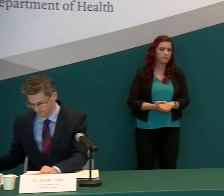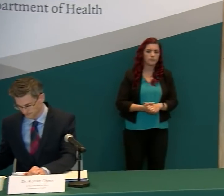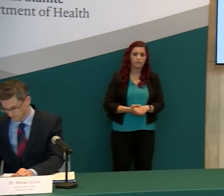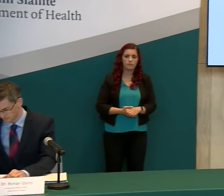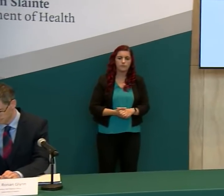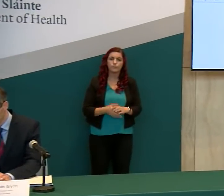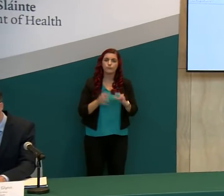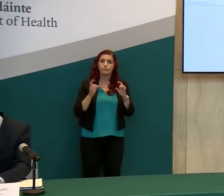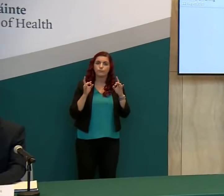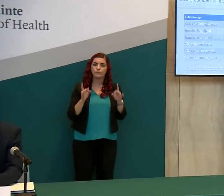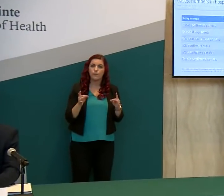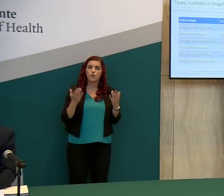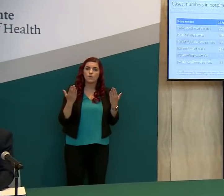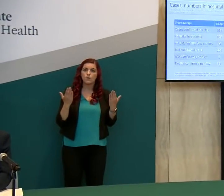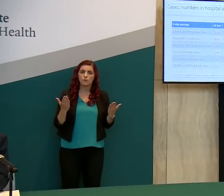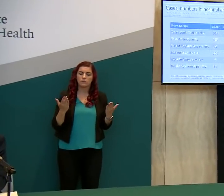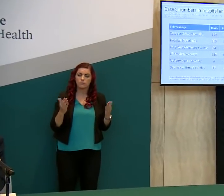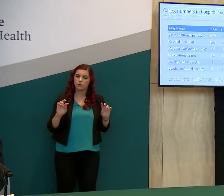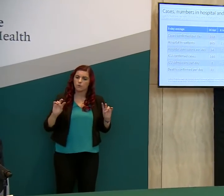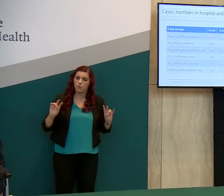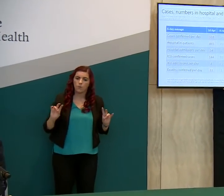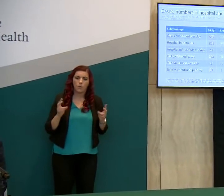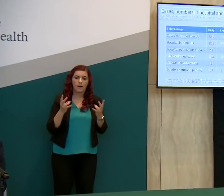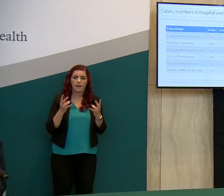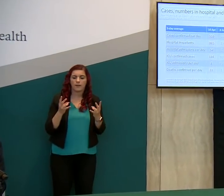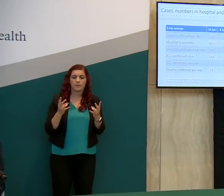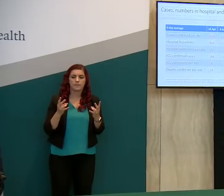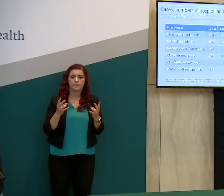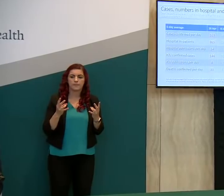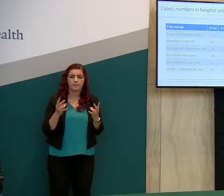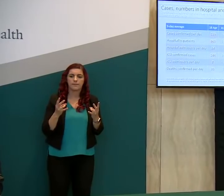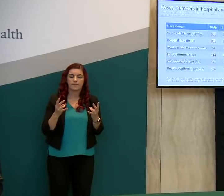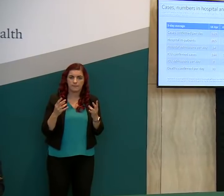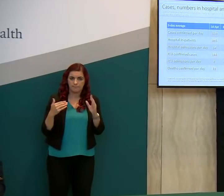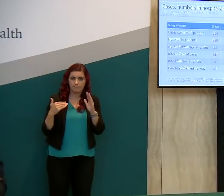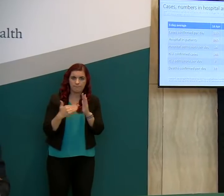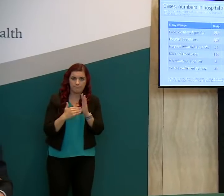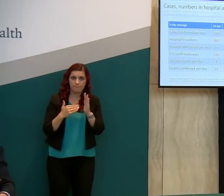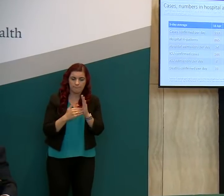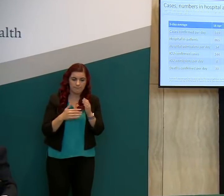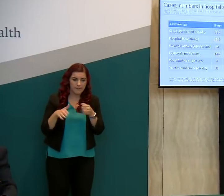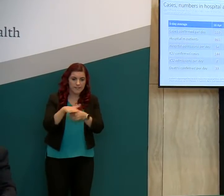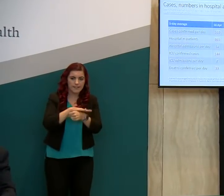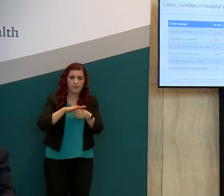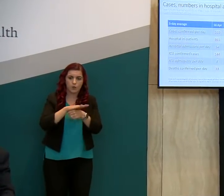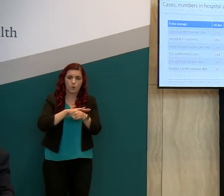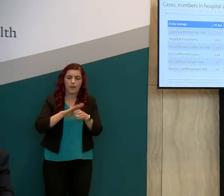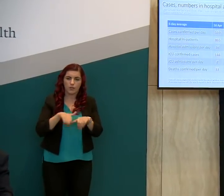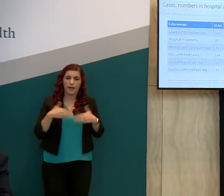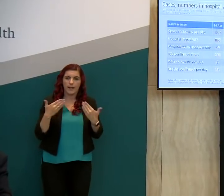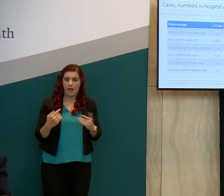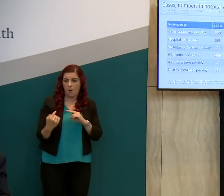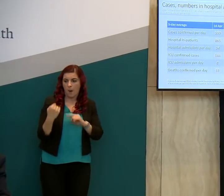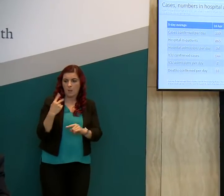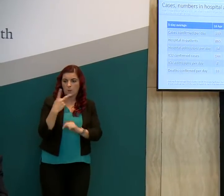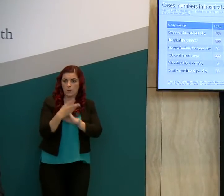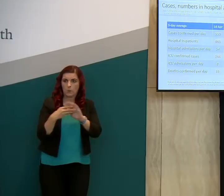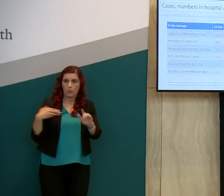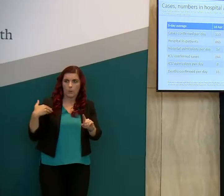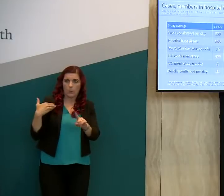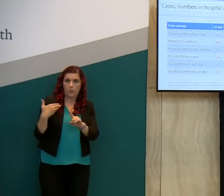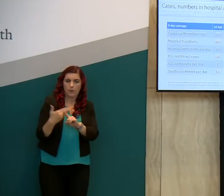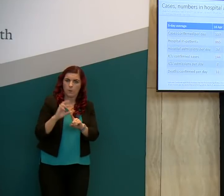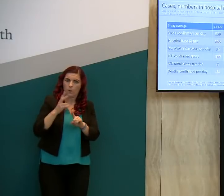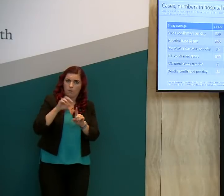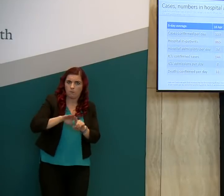Okay, so very quickly then, we are in a situation where we have, over the last 2 weeks, had a very